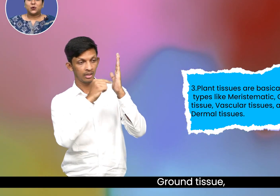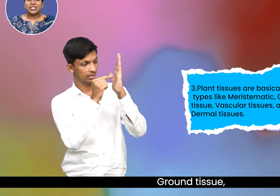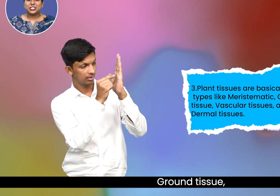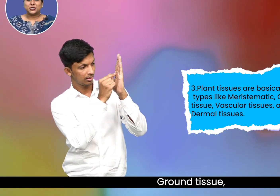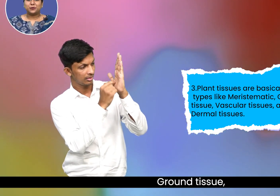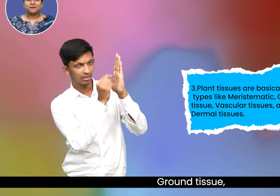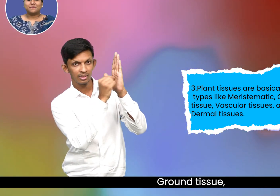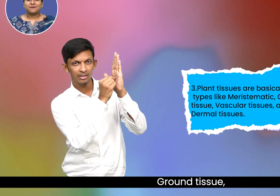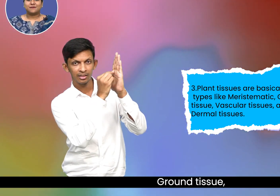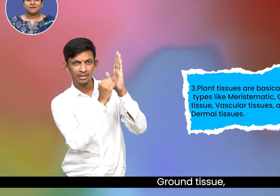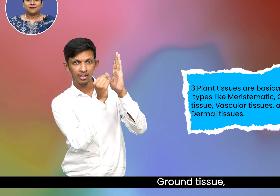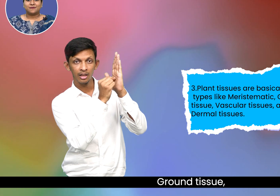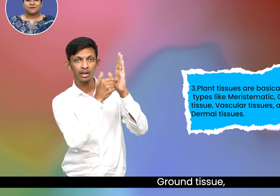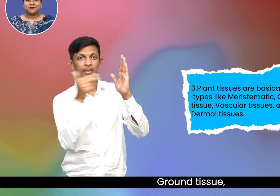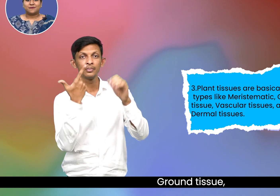ground tissue,